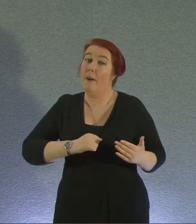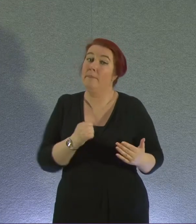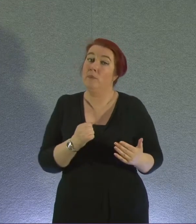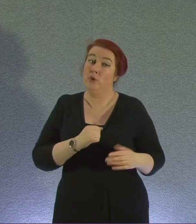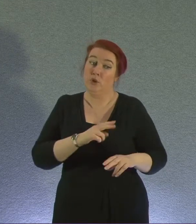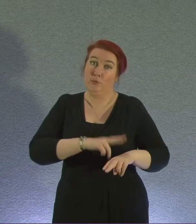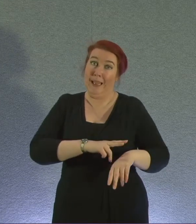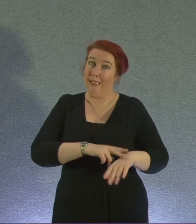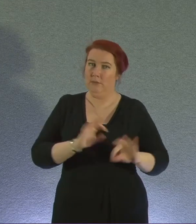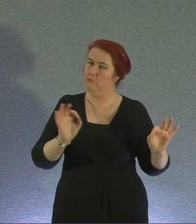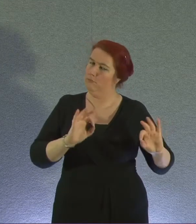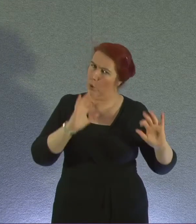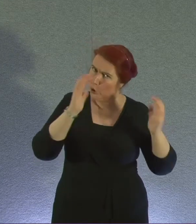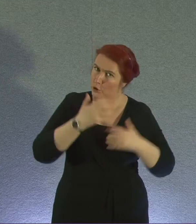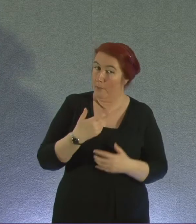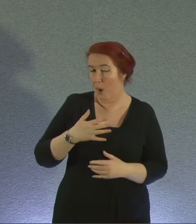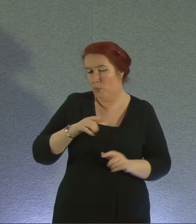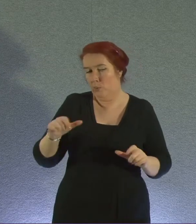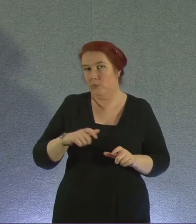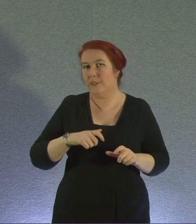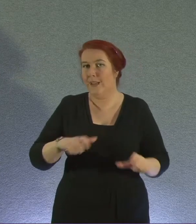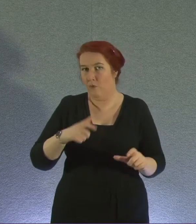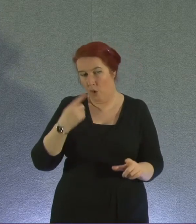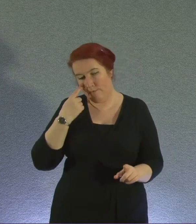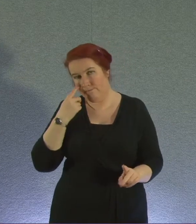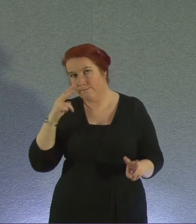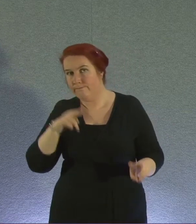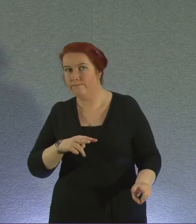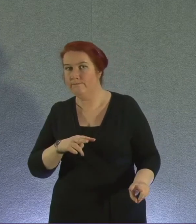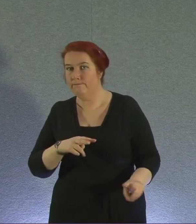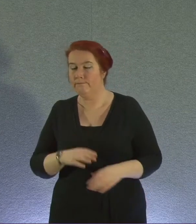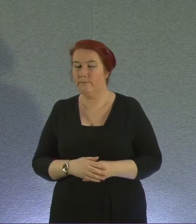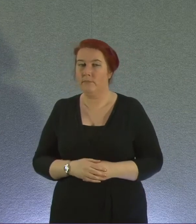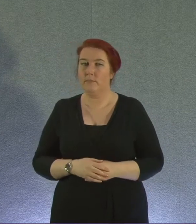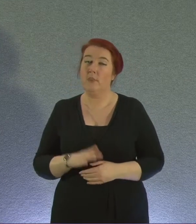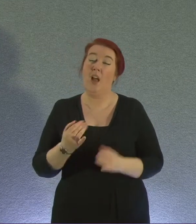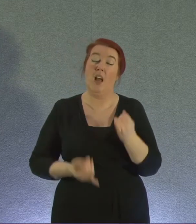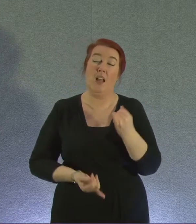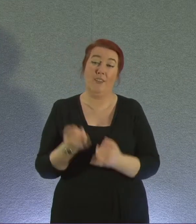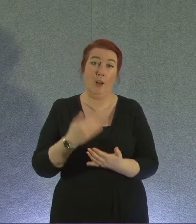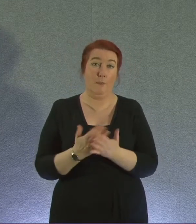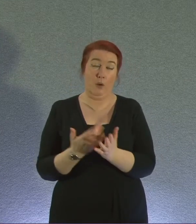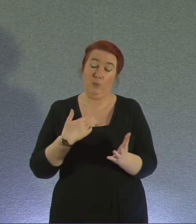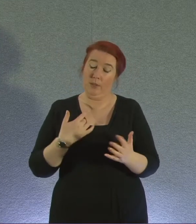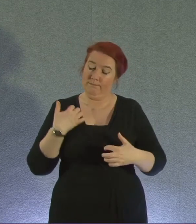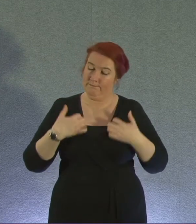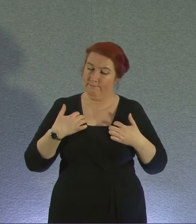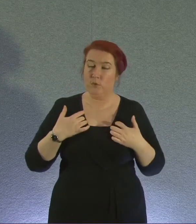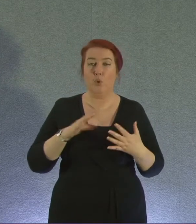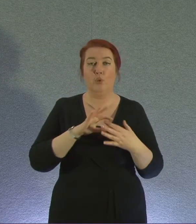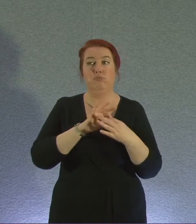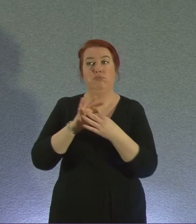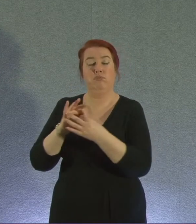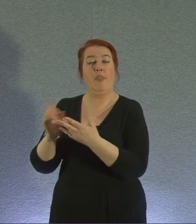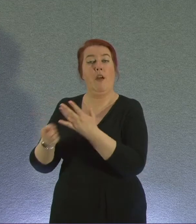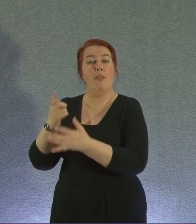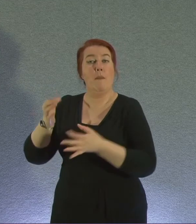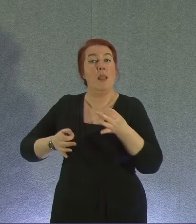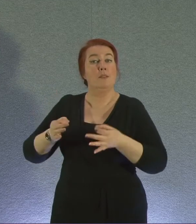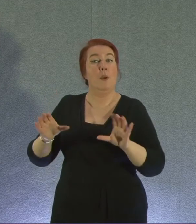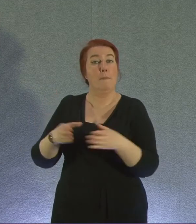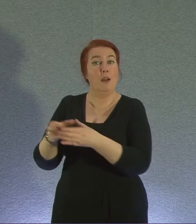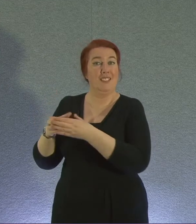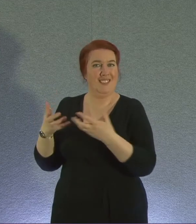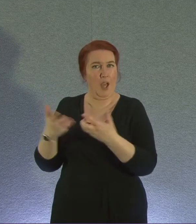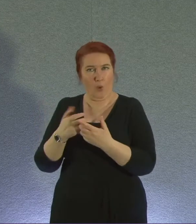Scotland, but we did keep an eye on that. And finally, Presiding Officer, we look forward to engaging with the other parties around how we properly scrutinise